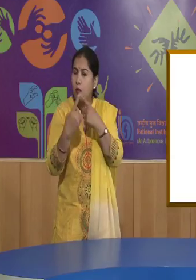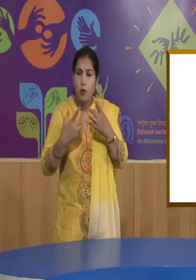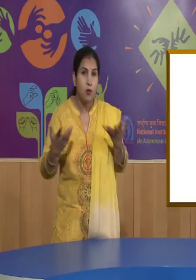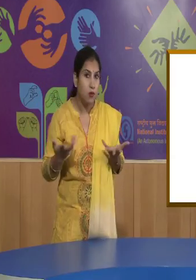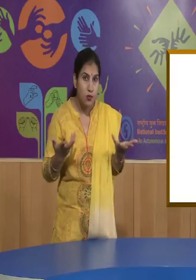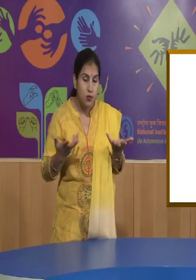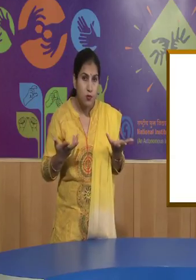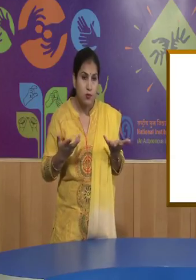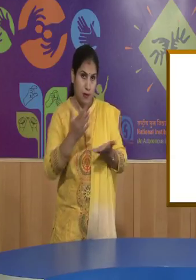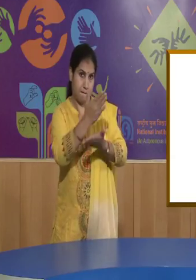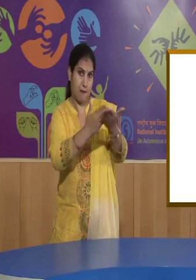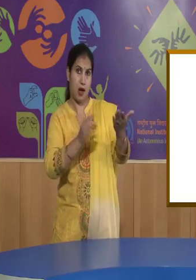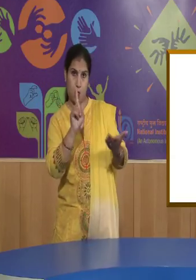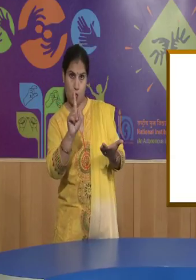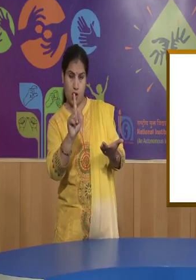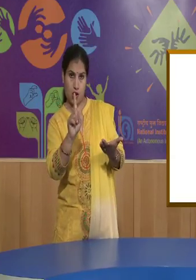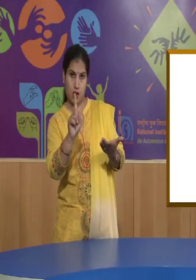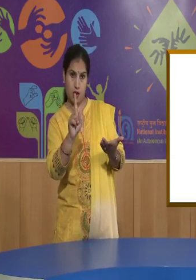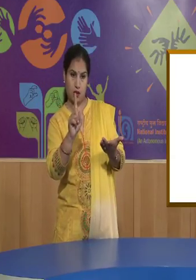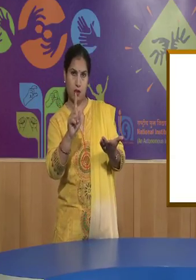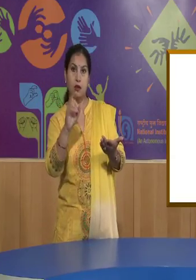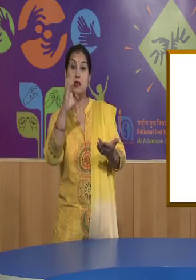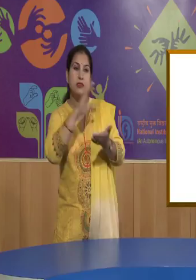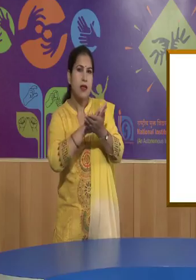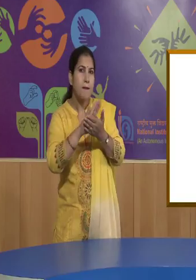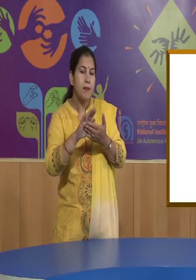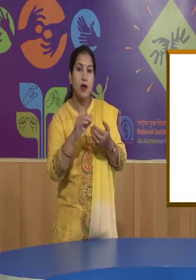discuss part 1 of chapter 4,